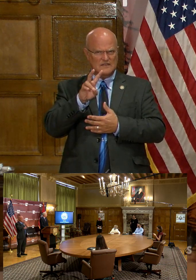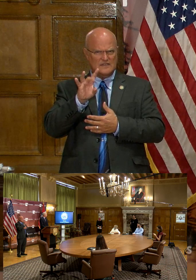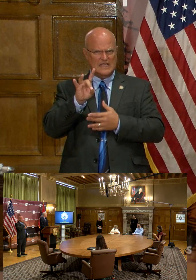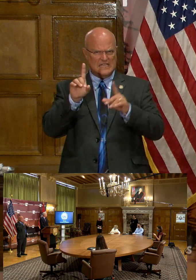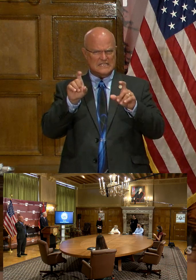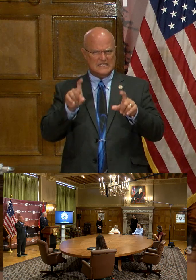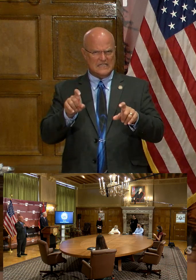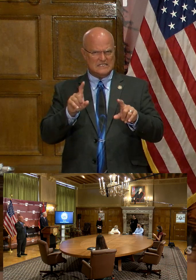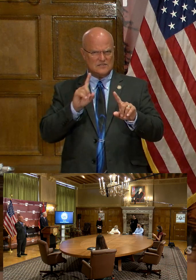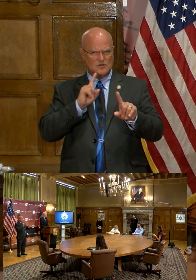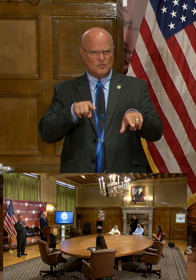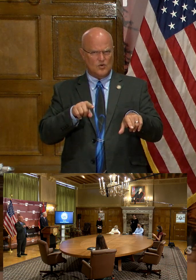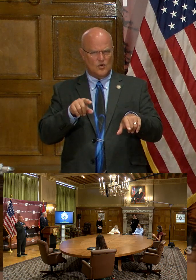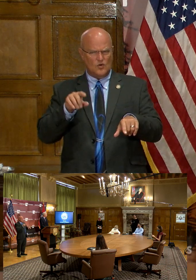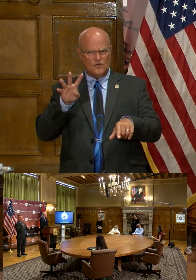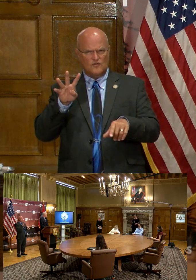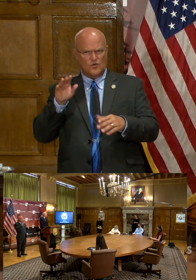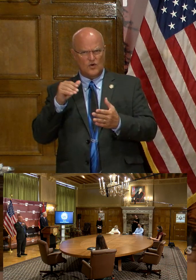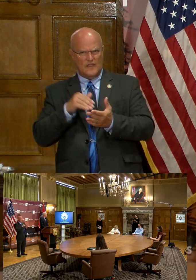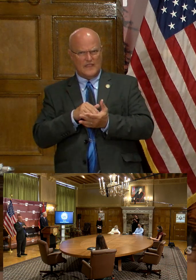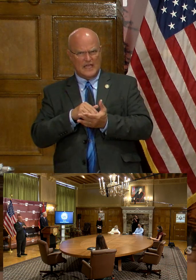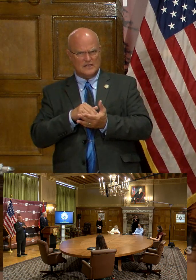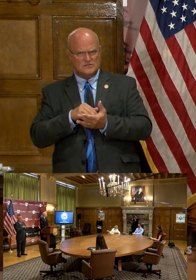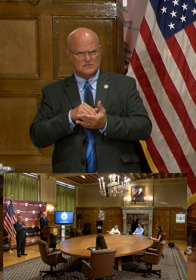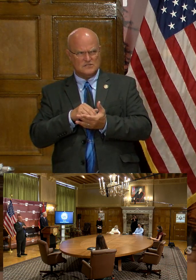3,478 tests reported, or from the